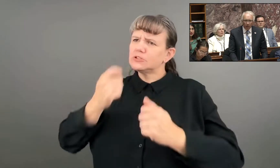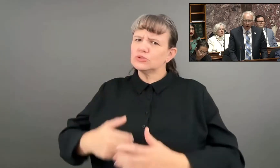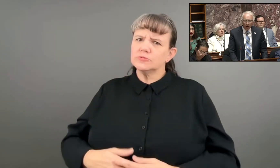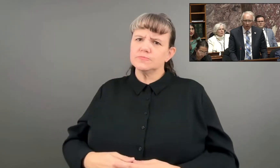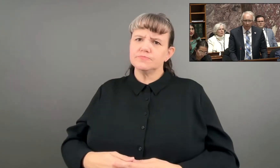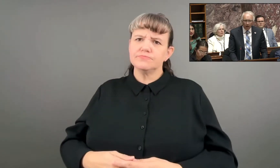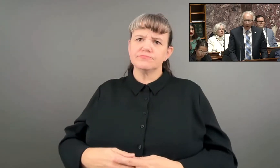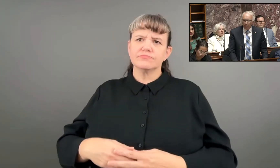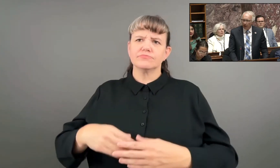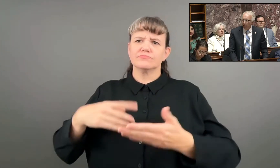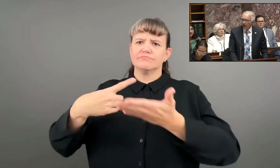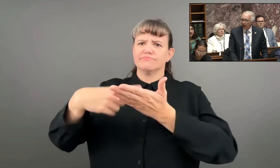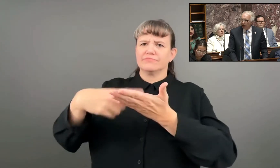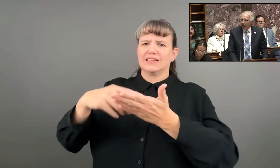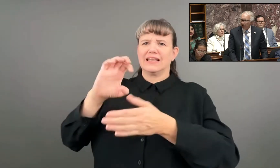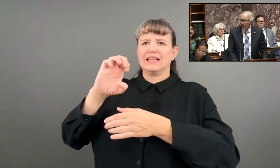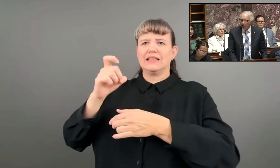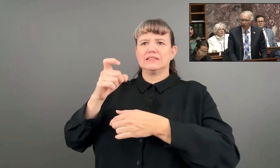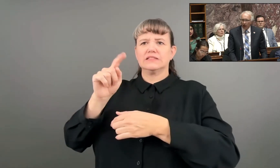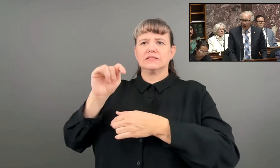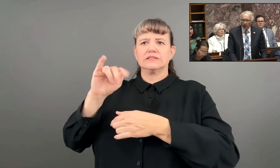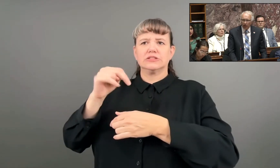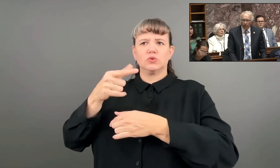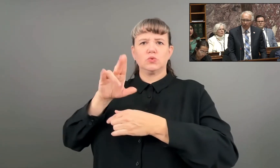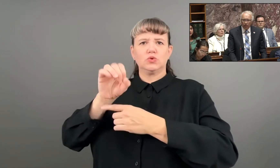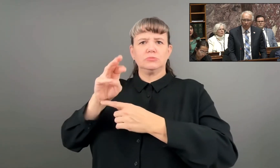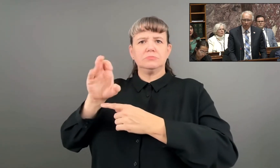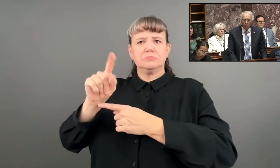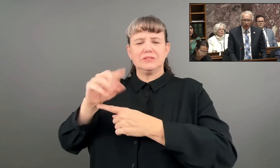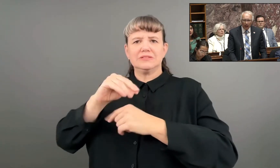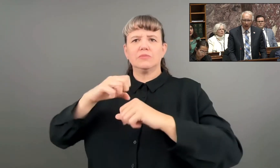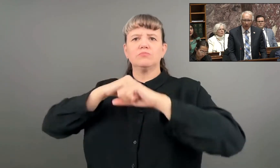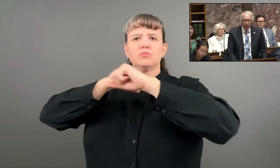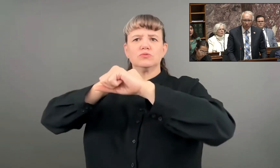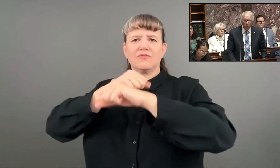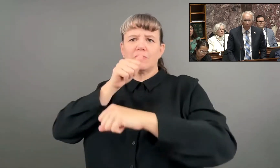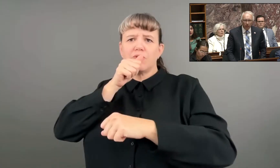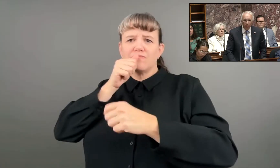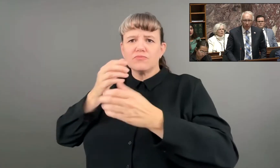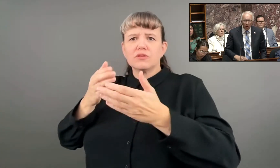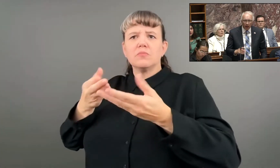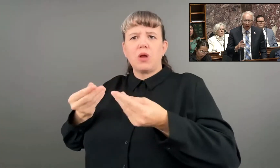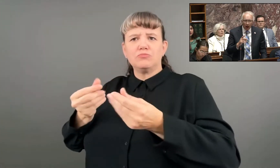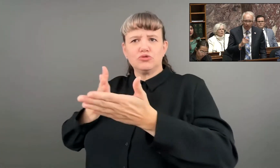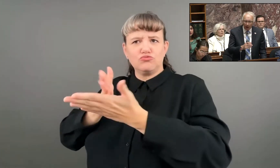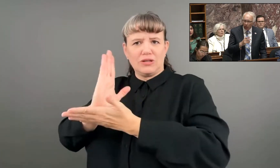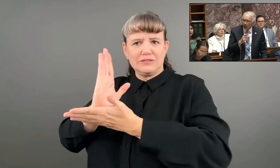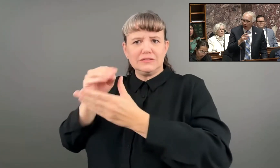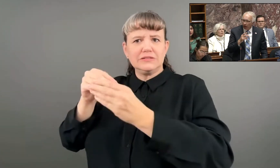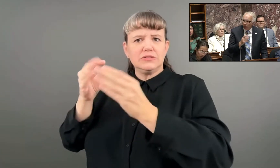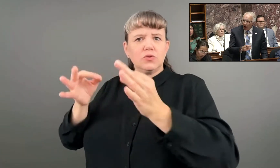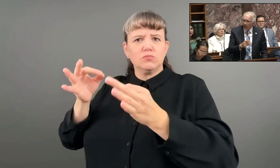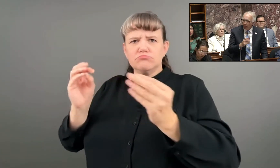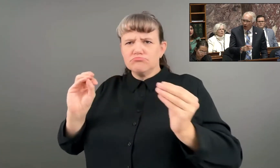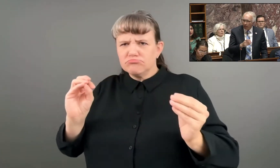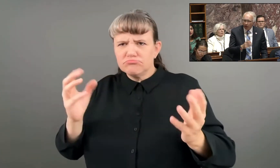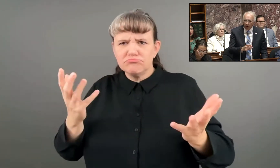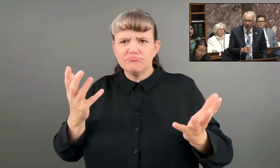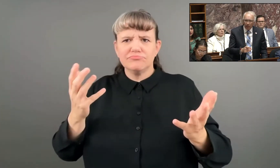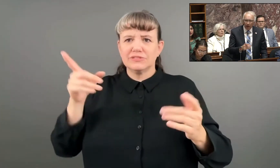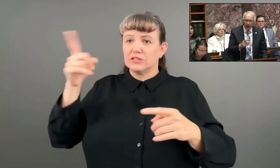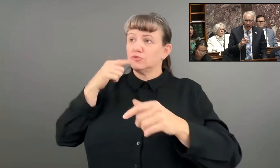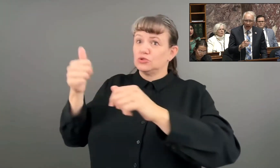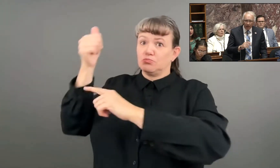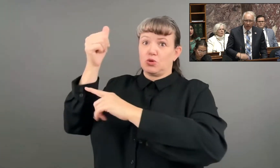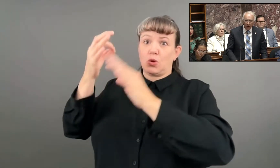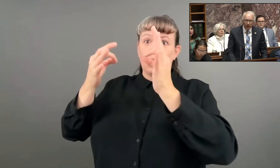in court. They think that asking for clarity from the Supreme Court of Canada, which is where this is going, about private property